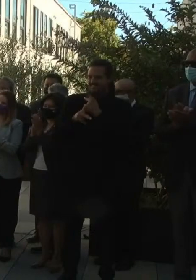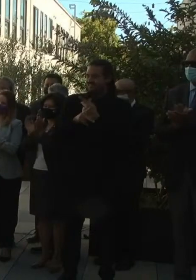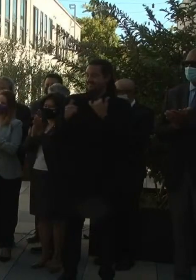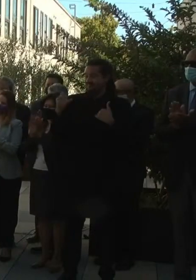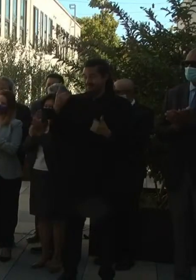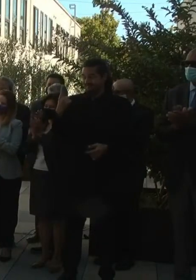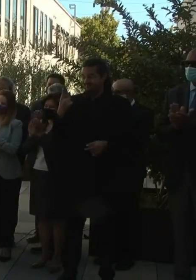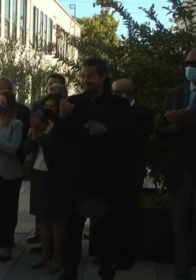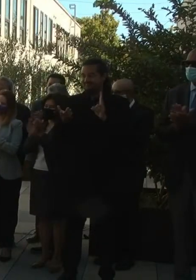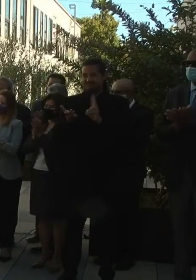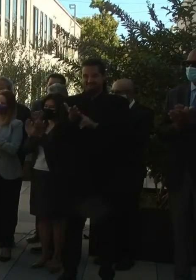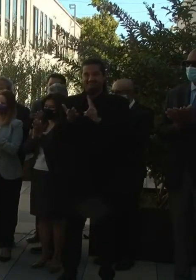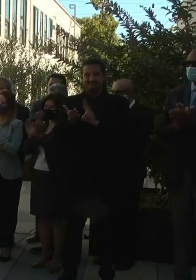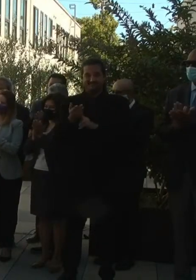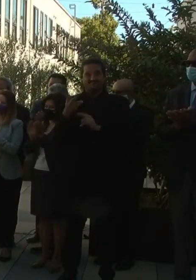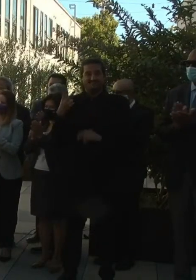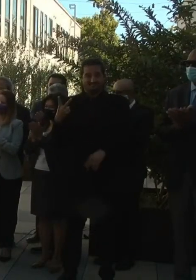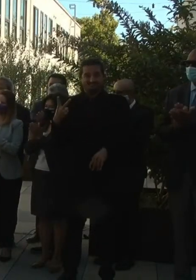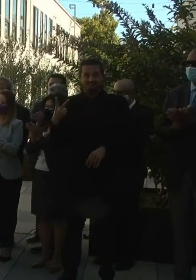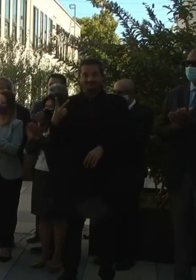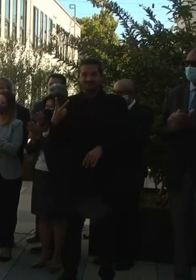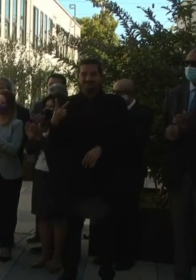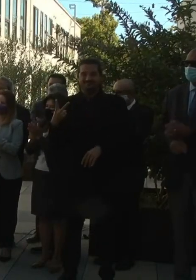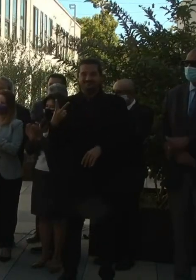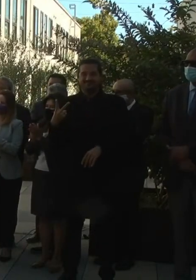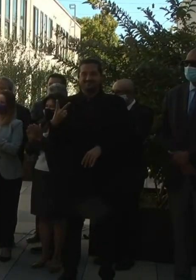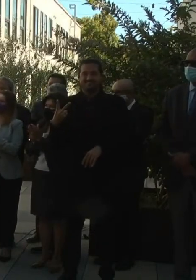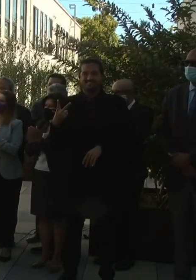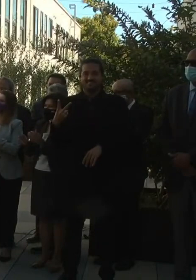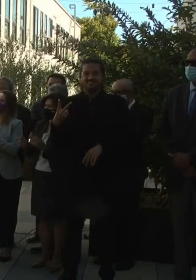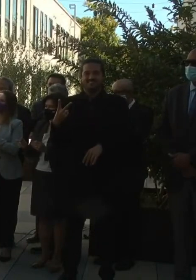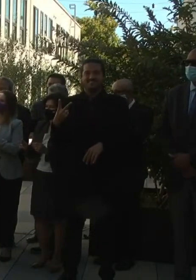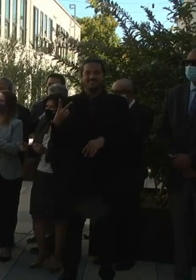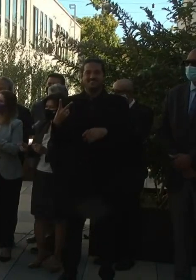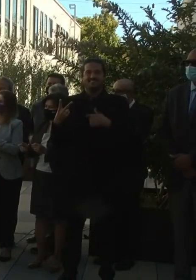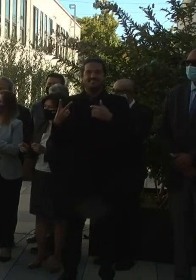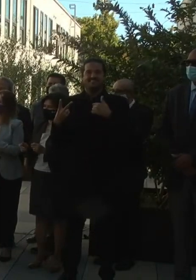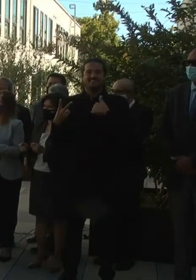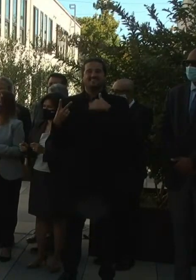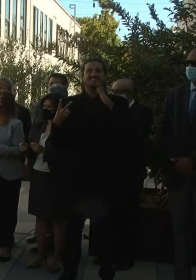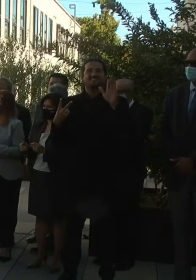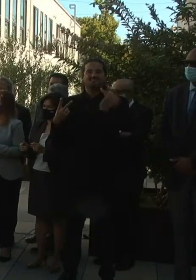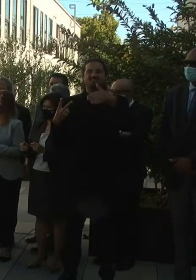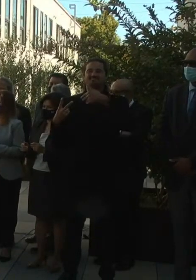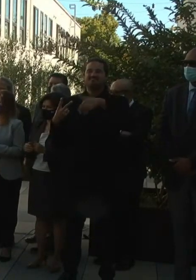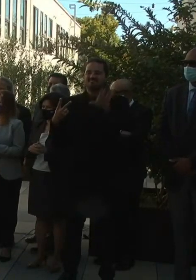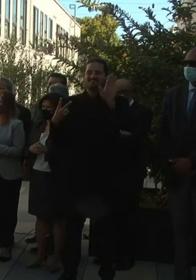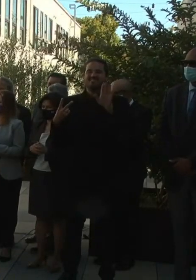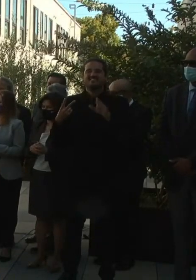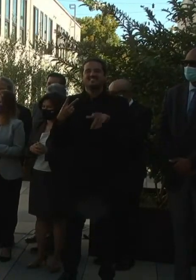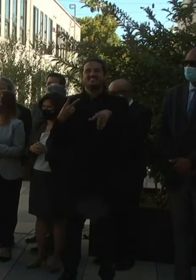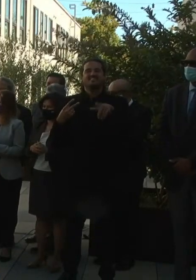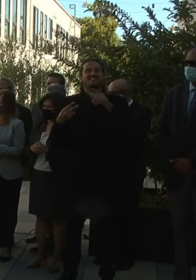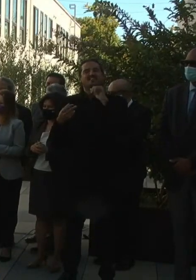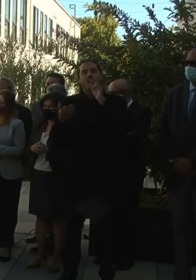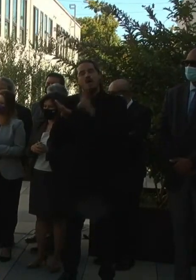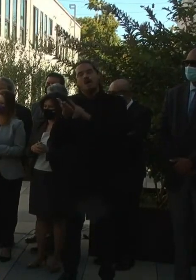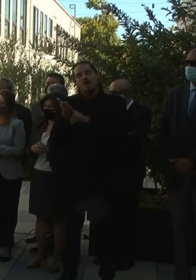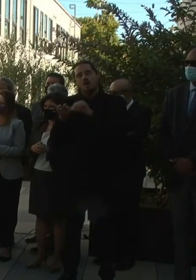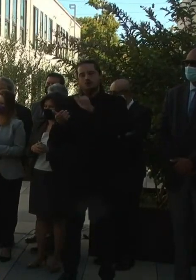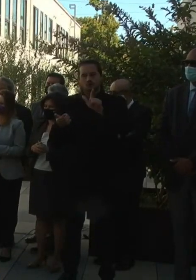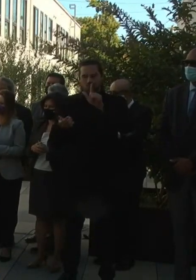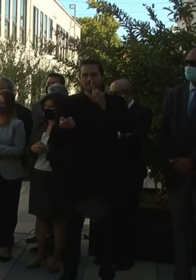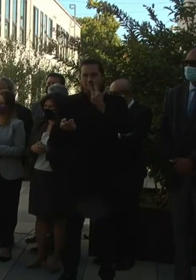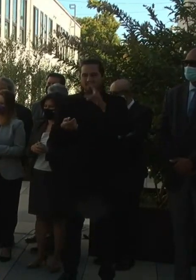2. I'm only, I'll spare you all 27. I have the